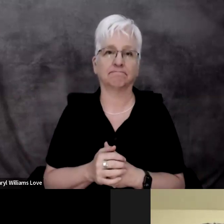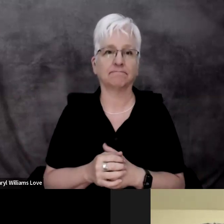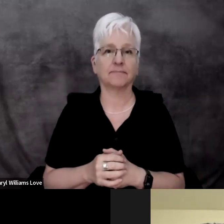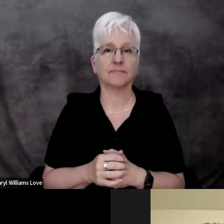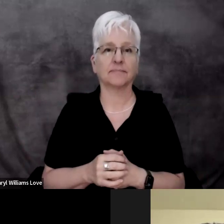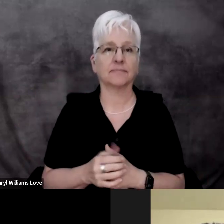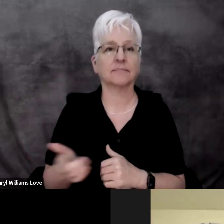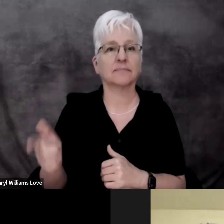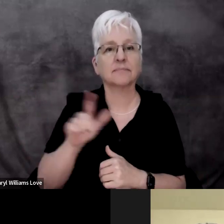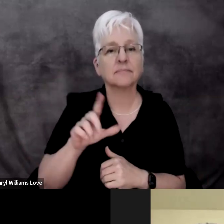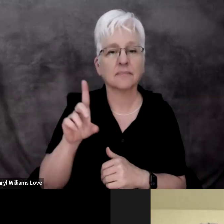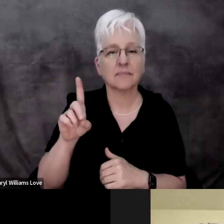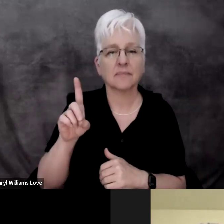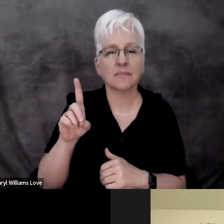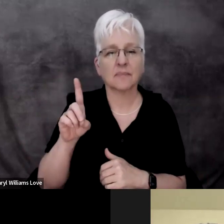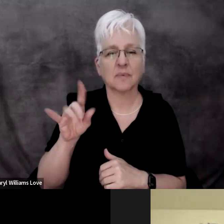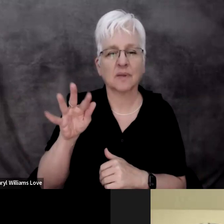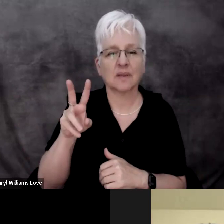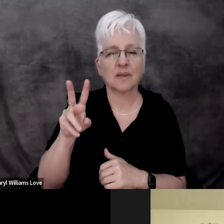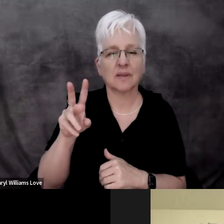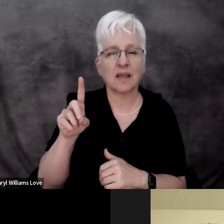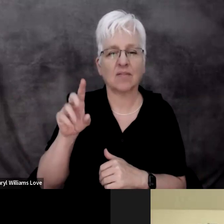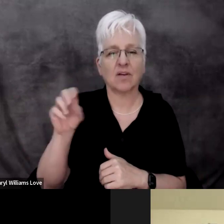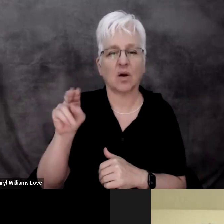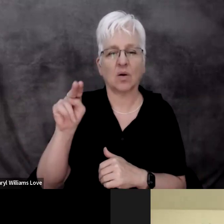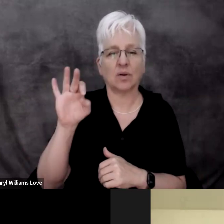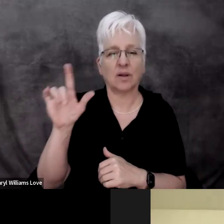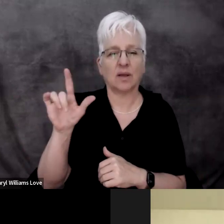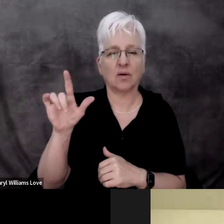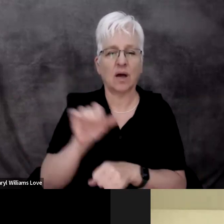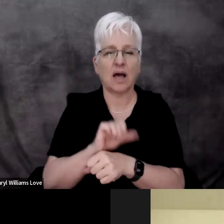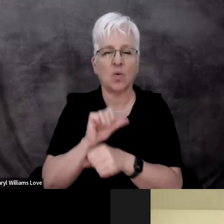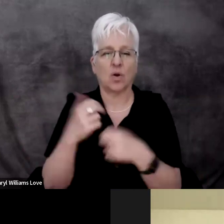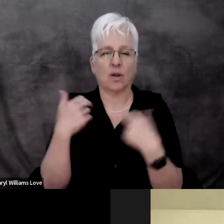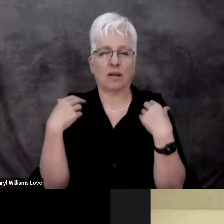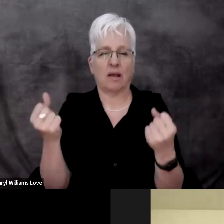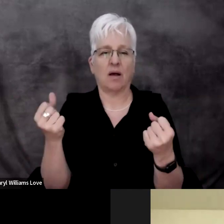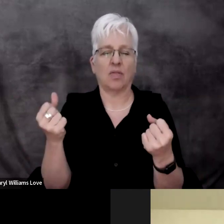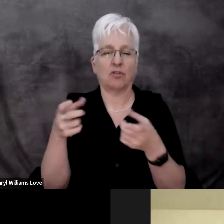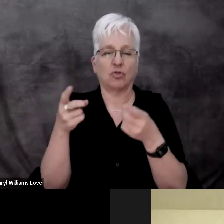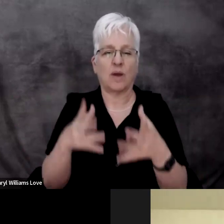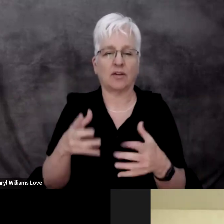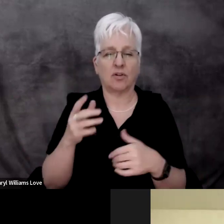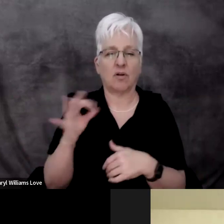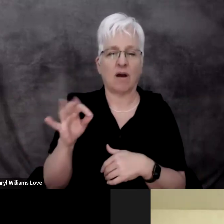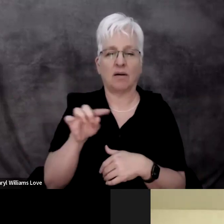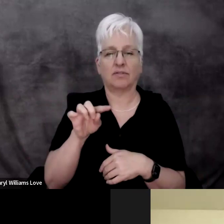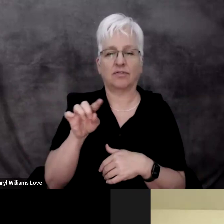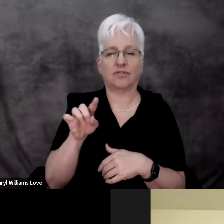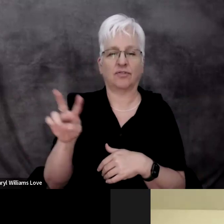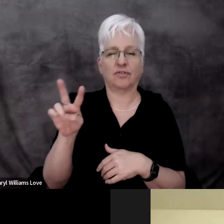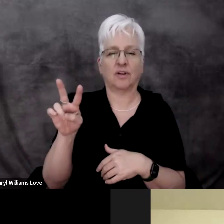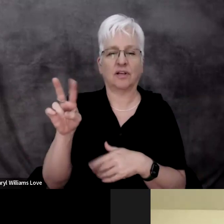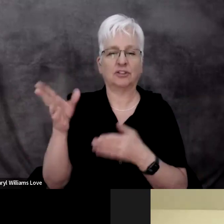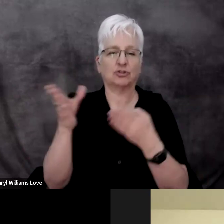My name is David O'Neill. I work at Sound Health. I'm the director of IDD services there, and I have taught